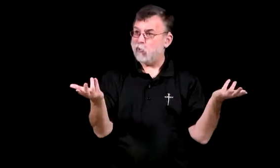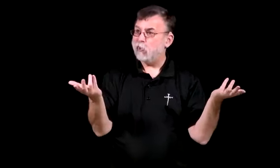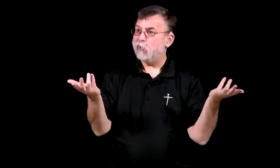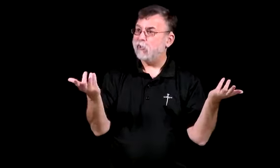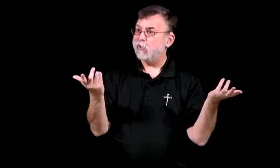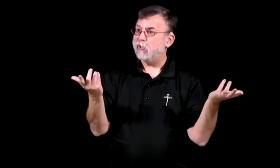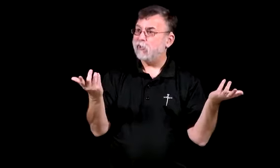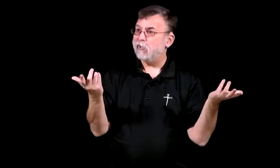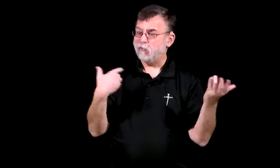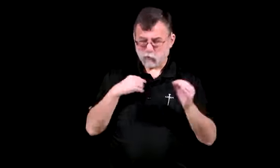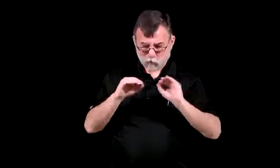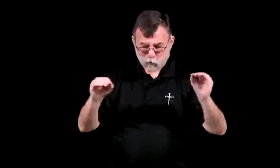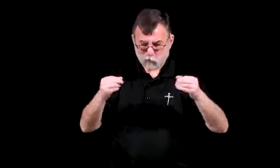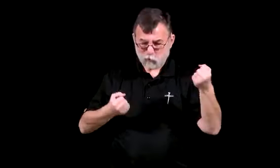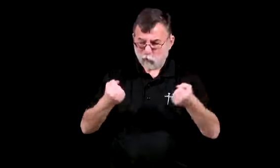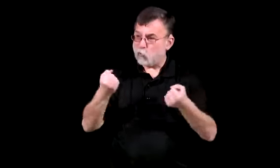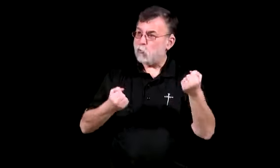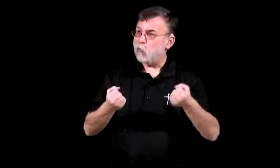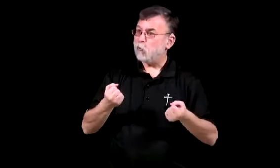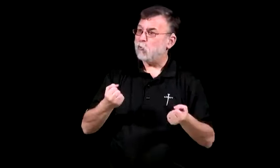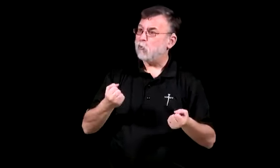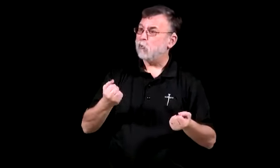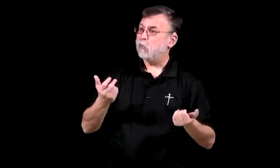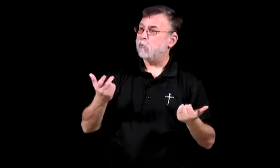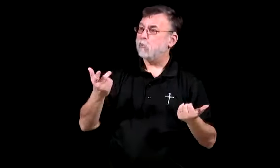was totaled. I mean, it was useless. I had no car.